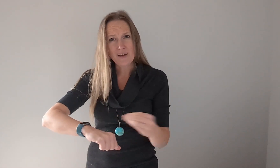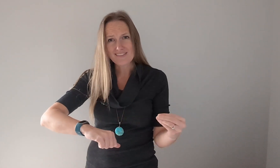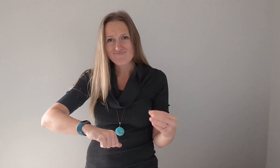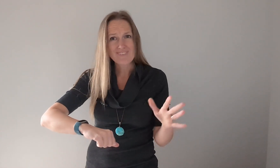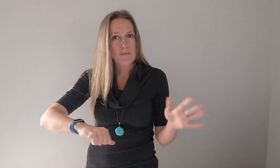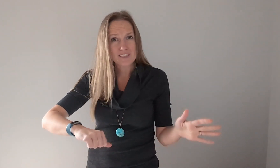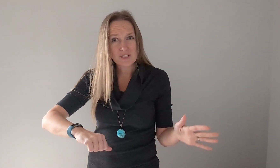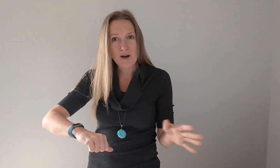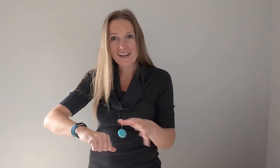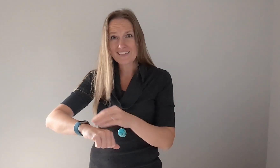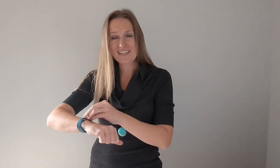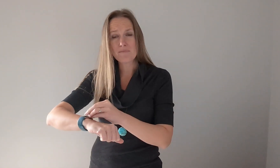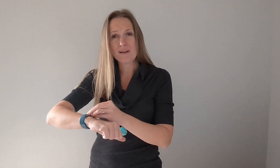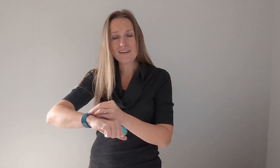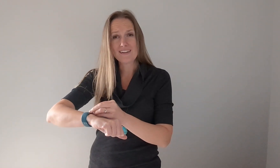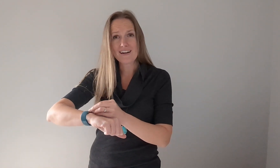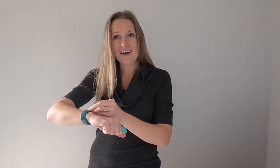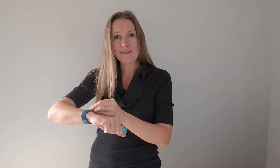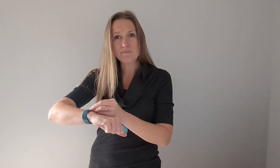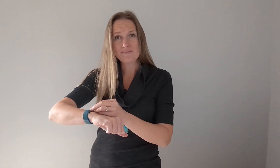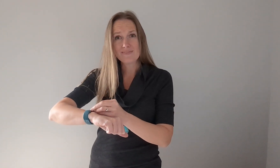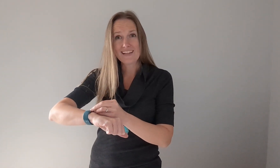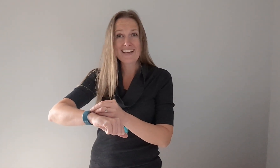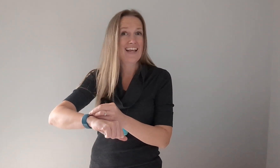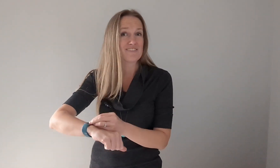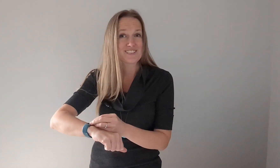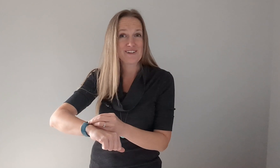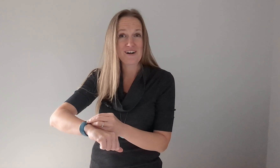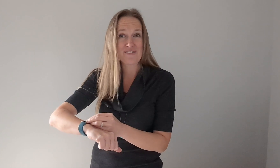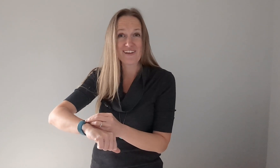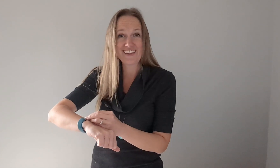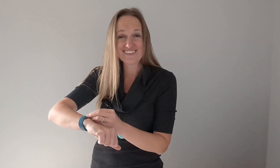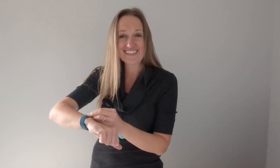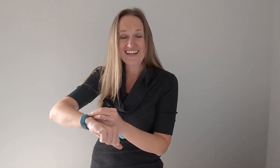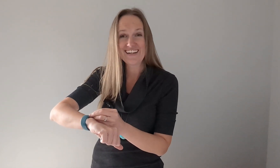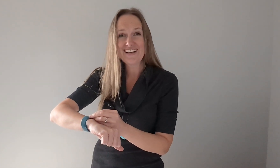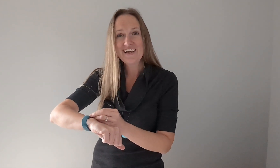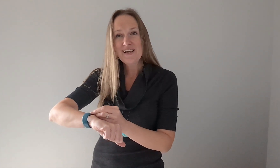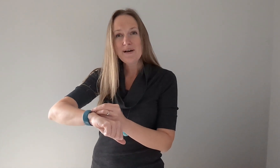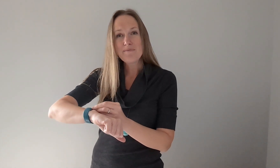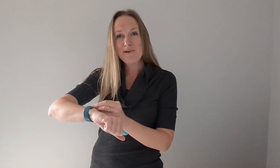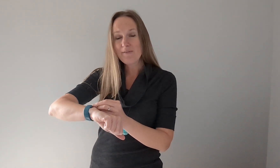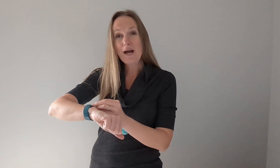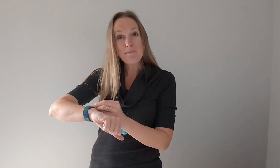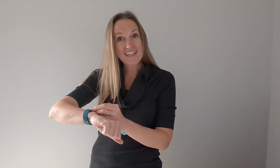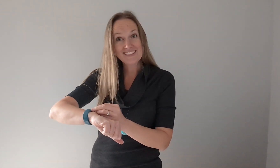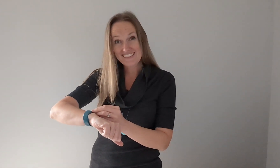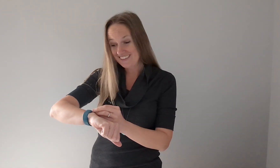way. I'm not sure why I did it, but, and I can't reshoot all the videos again, but what I meant to do